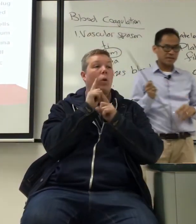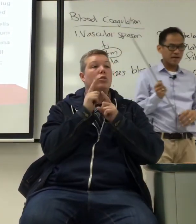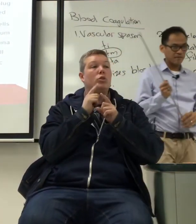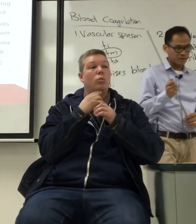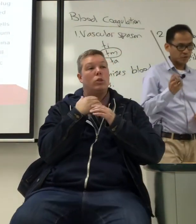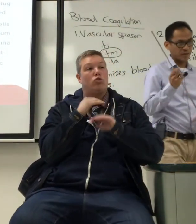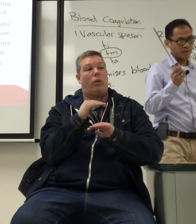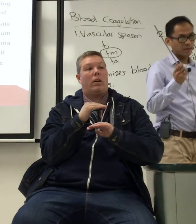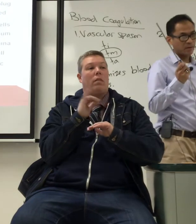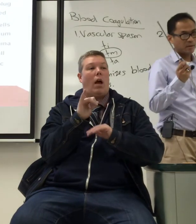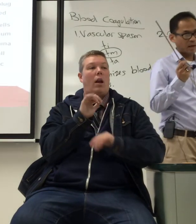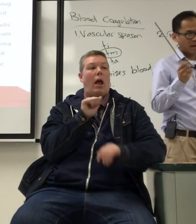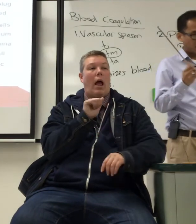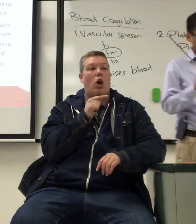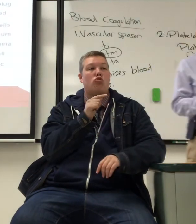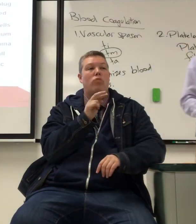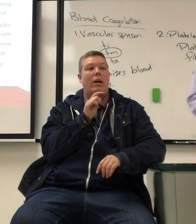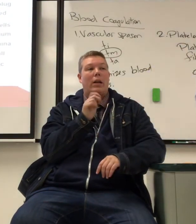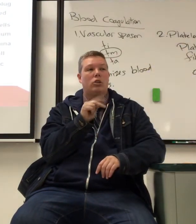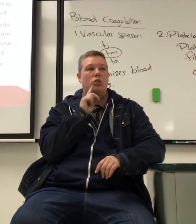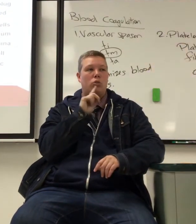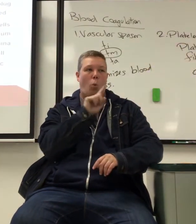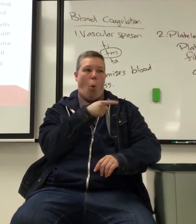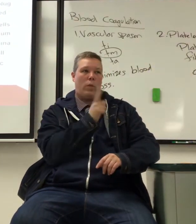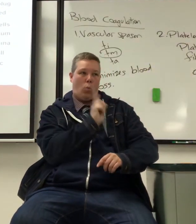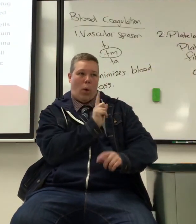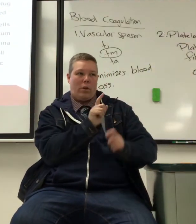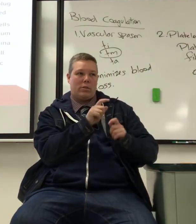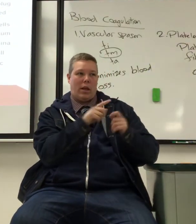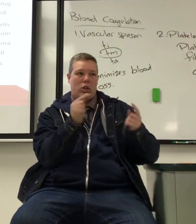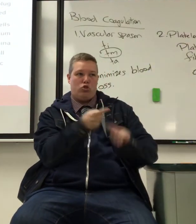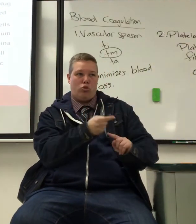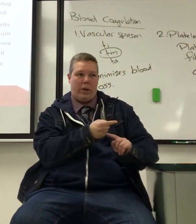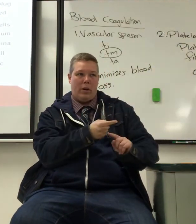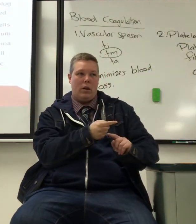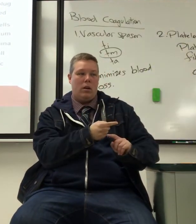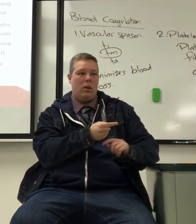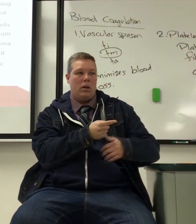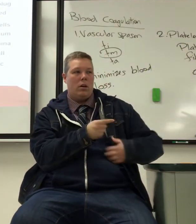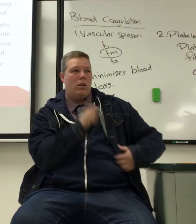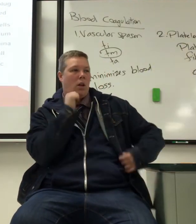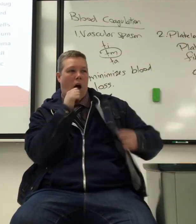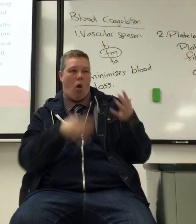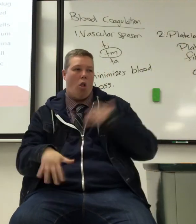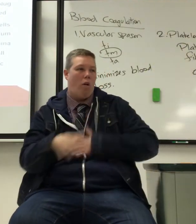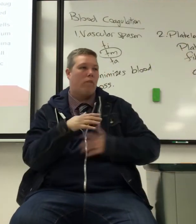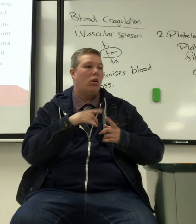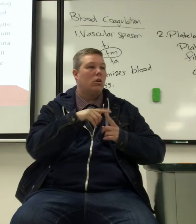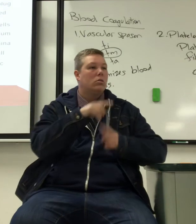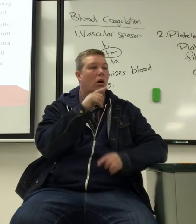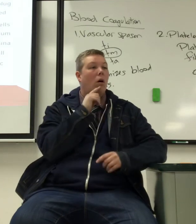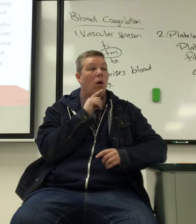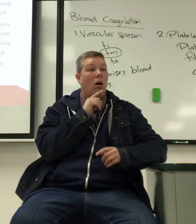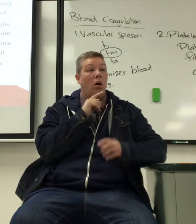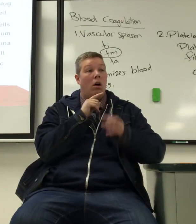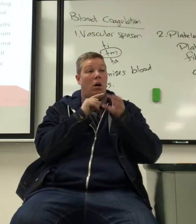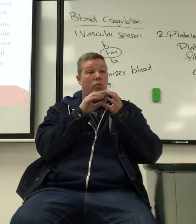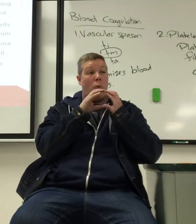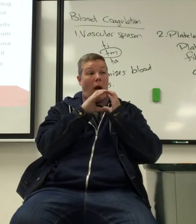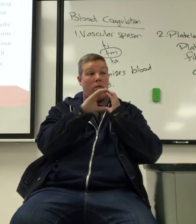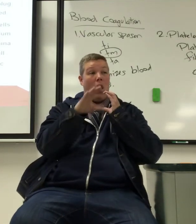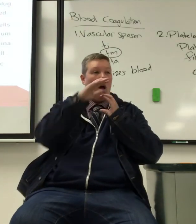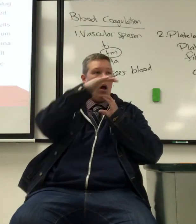to the site of injury. Okay. And so what happens is neighboring uninjured endothelial